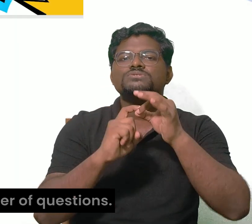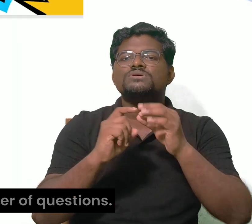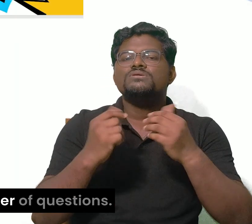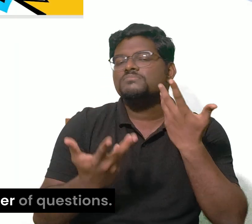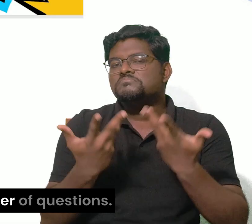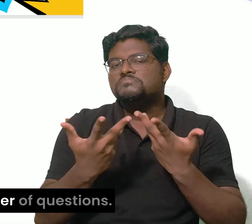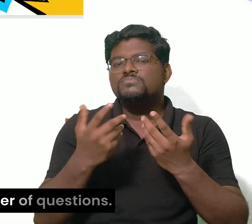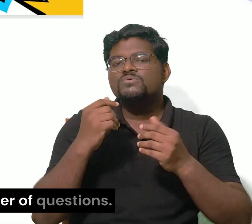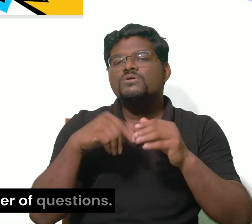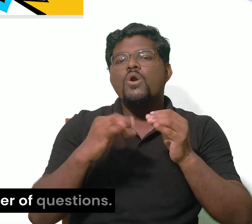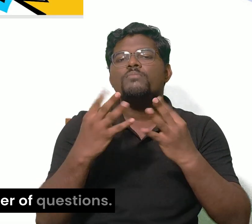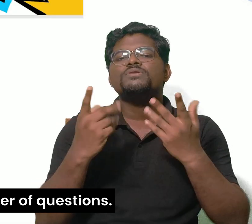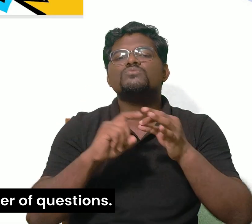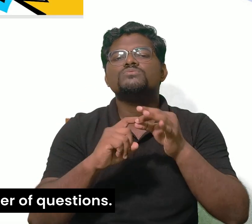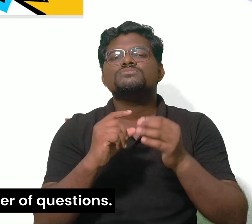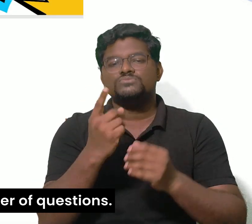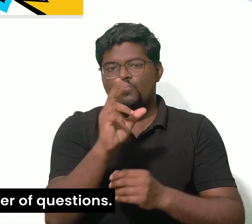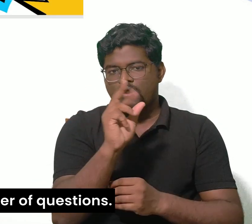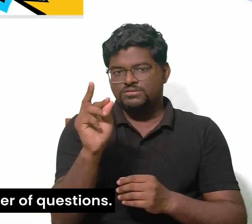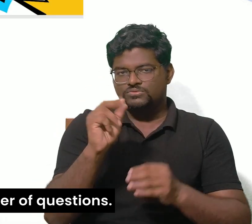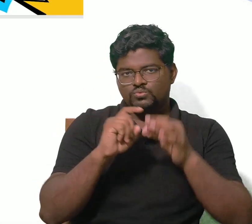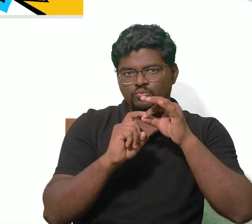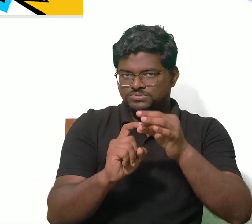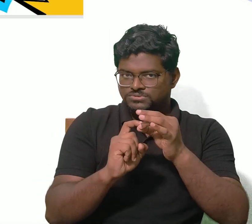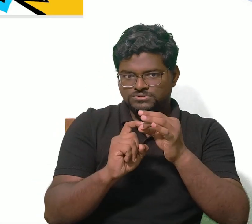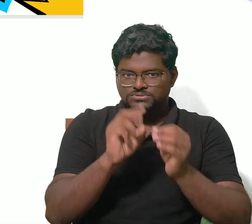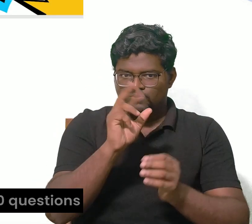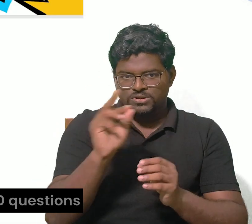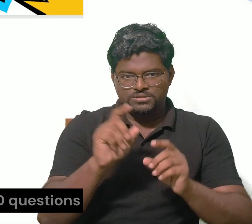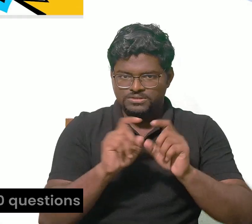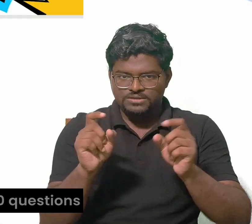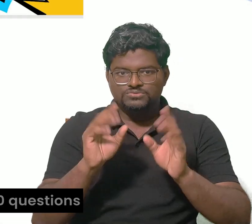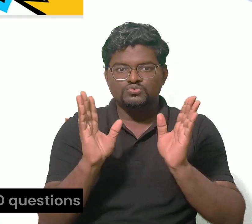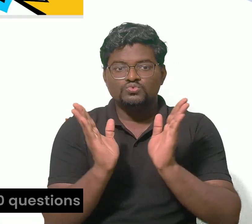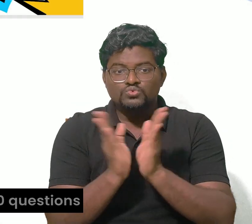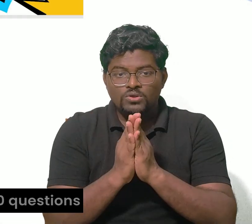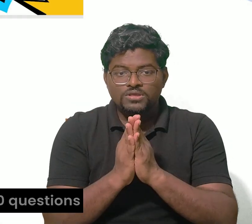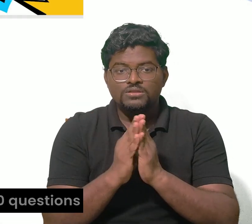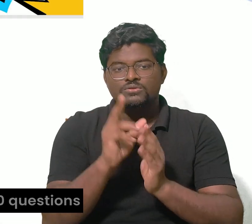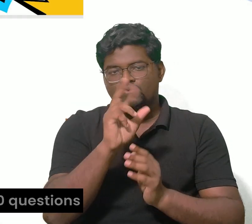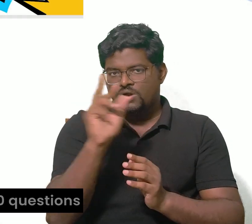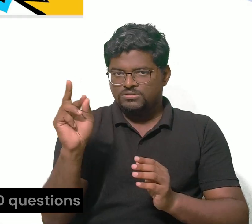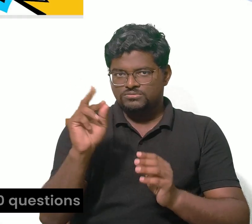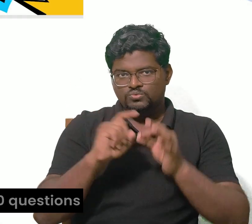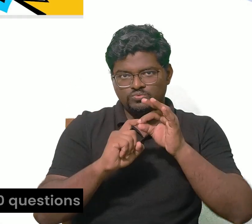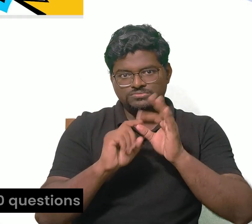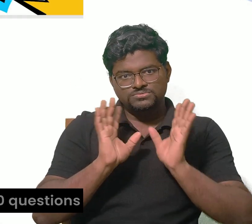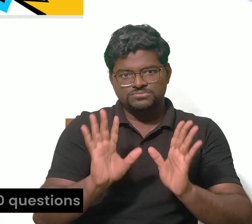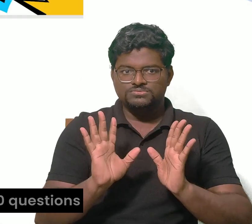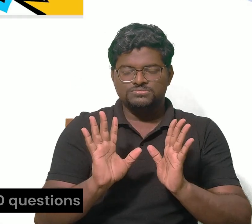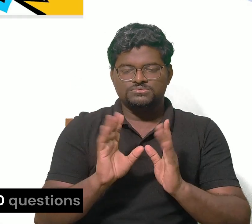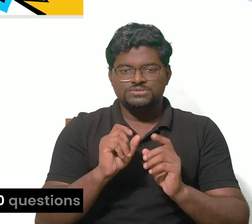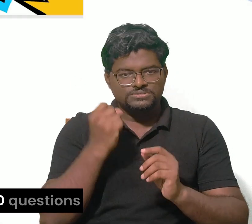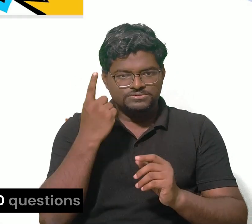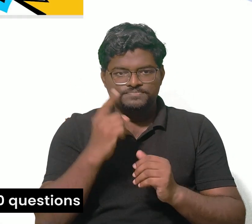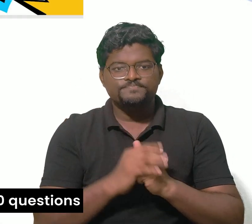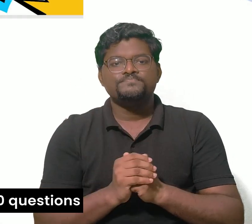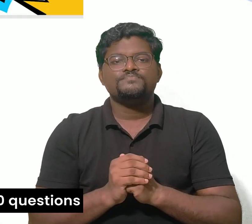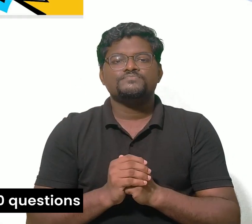totally how many questions for us? 200 questions. Total how many questions? 200 questions.